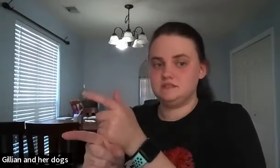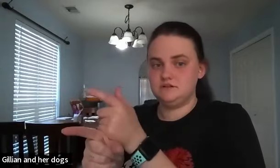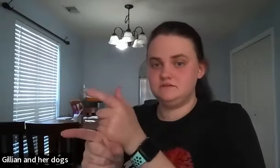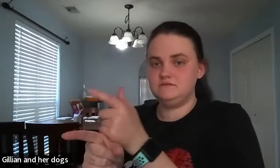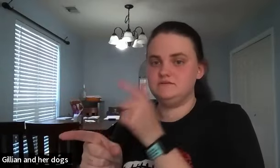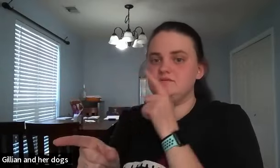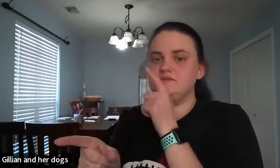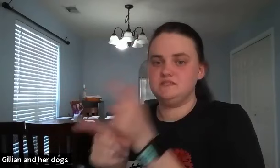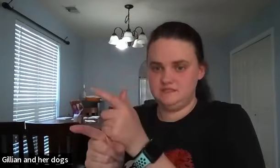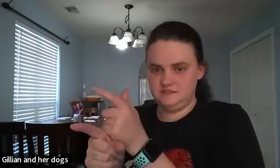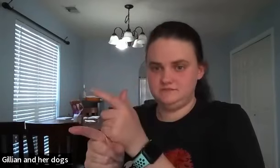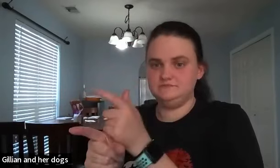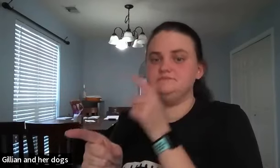sister, sister. Mm-hmm.